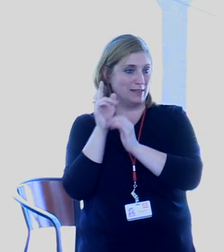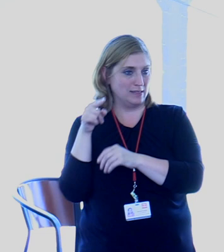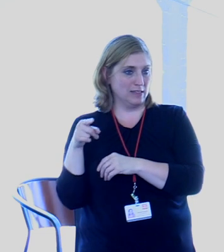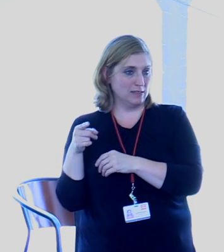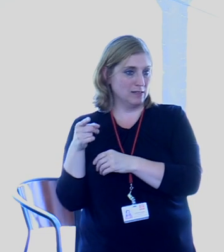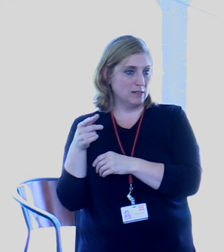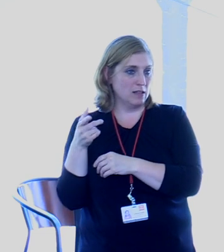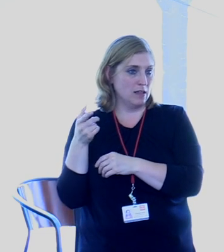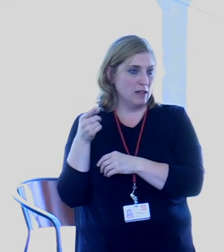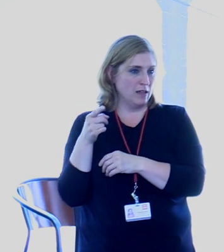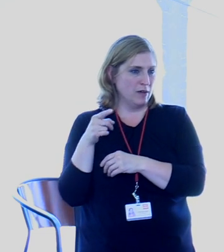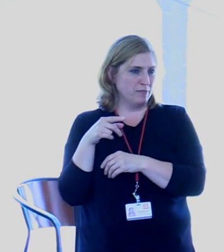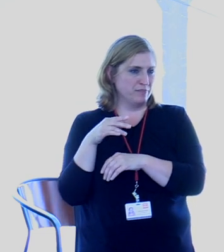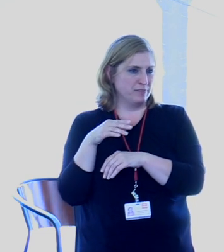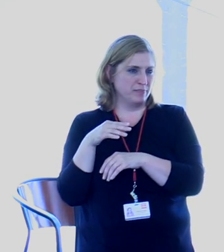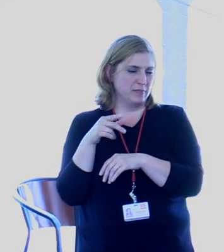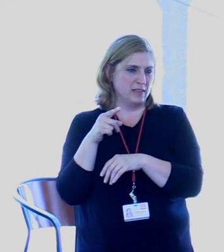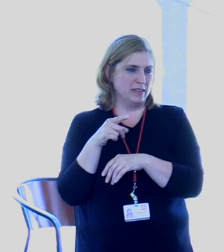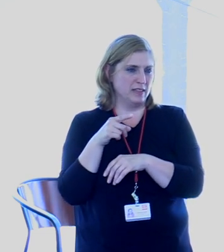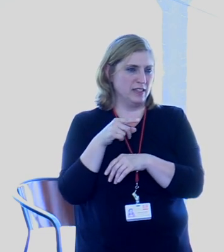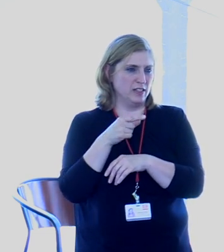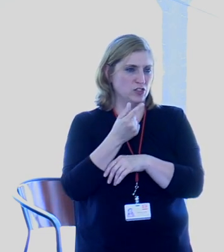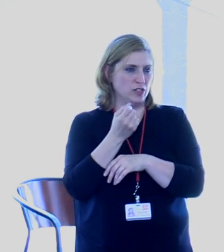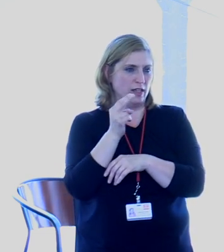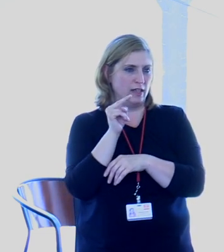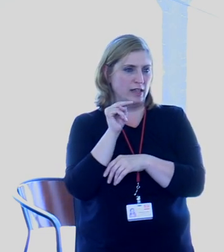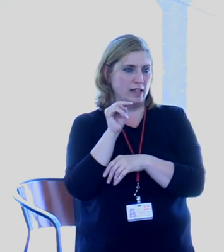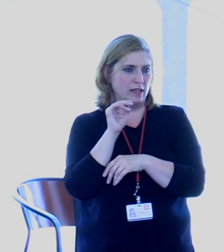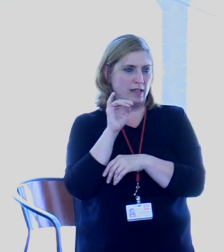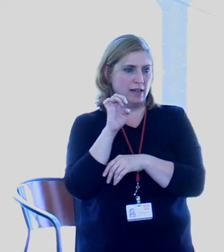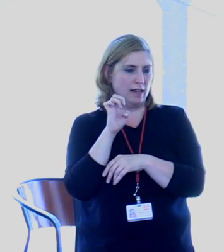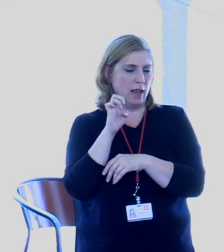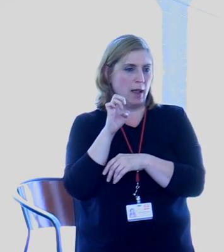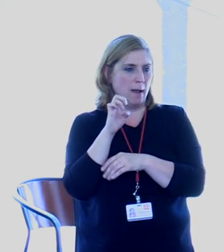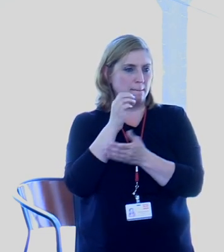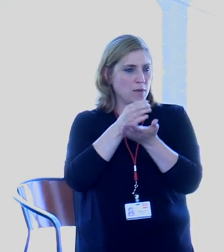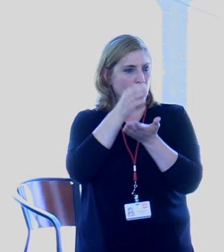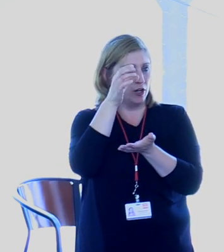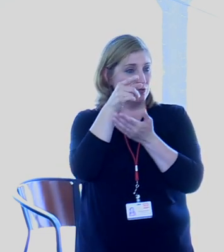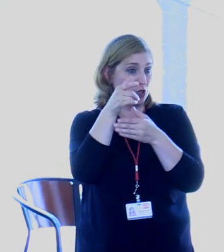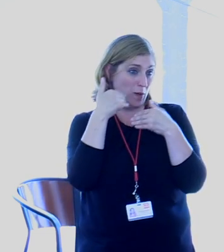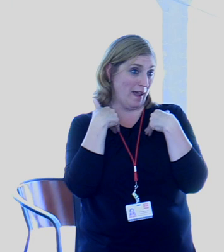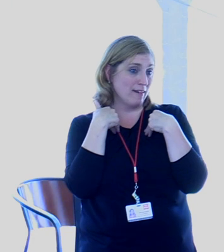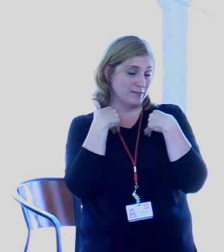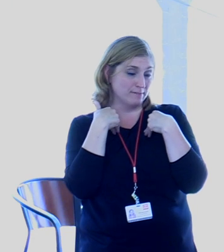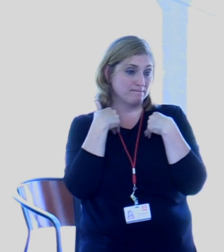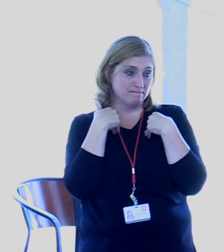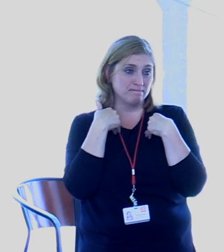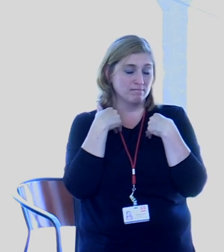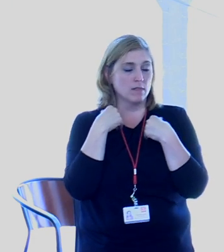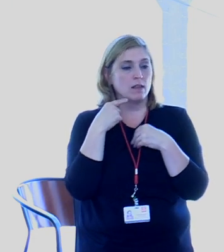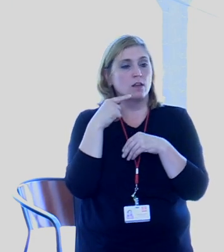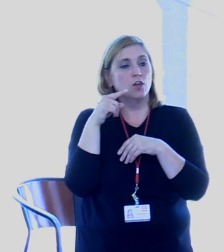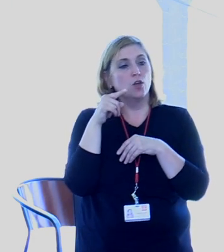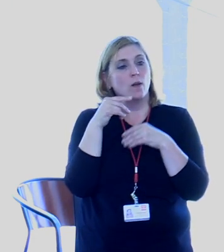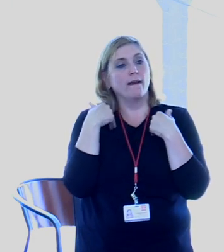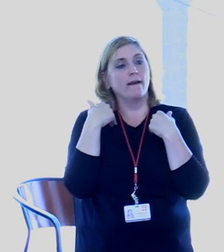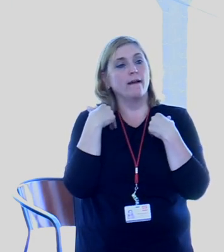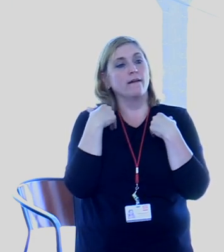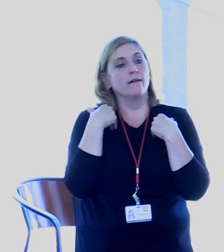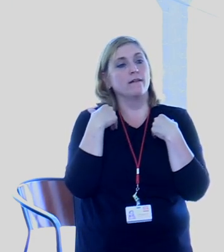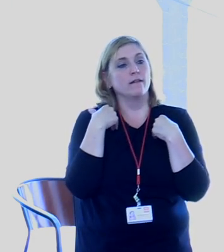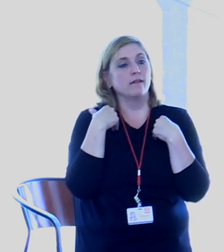Okay, have you stumbled upon the genie bottle? Well, it's as a matter of fact, you have. As a matter of fact, you